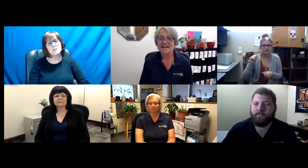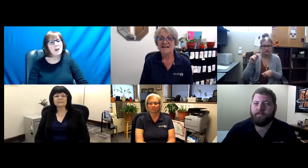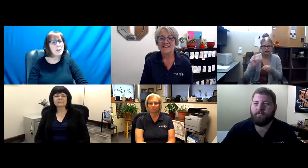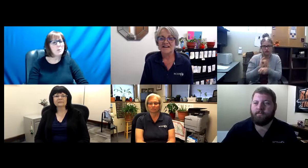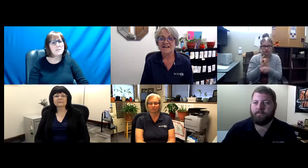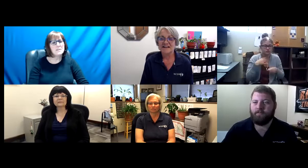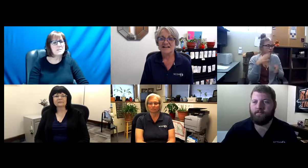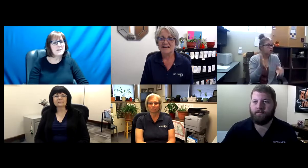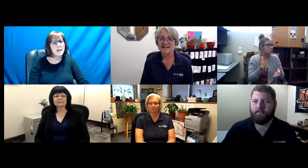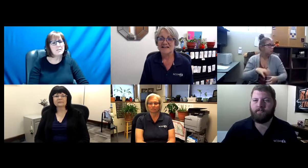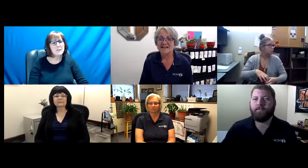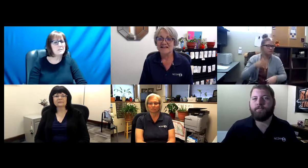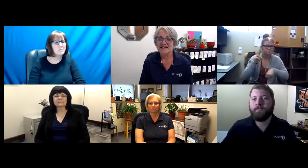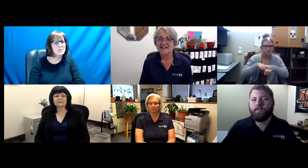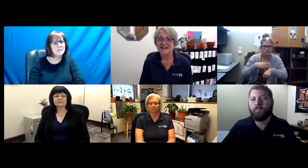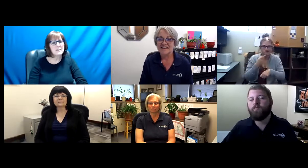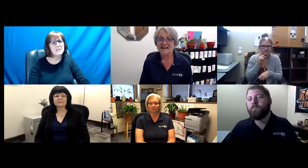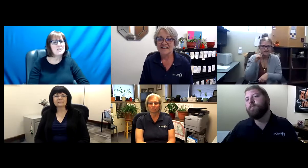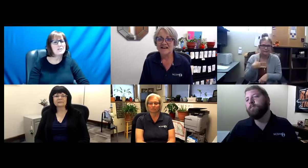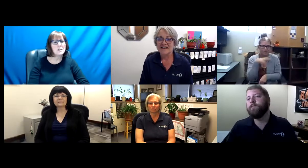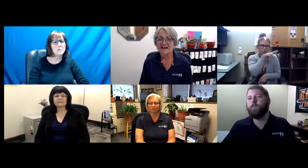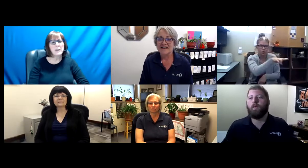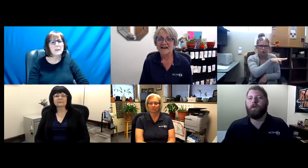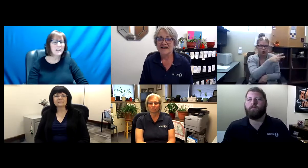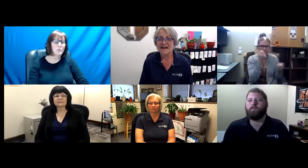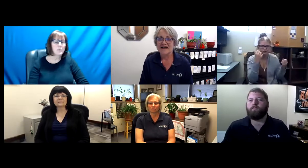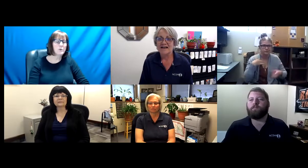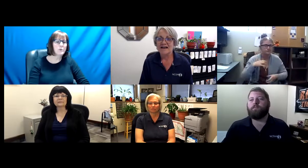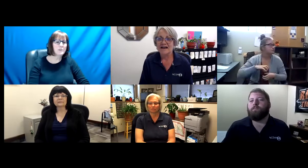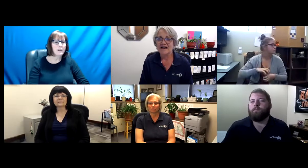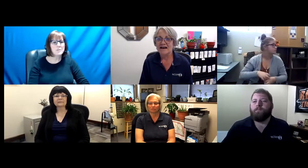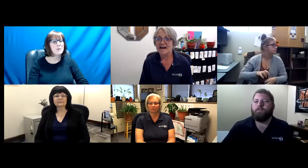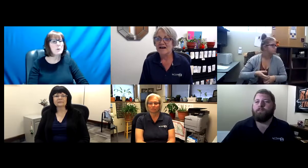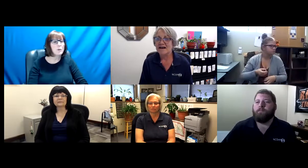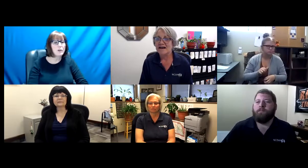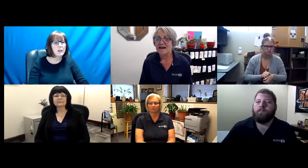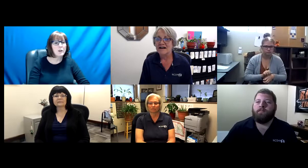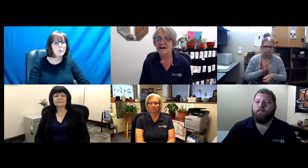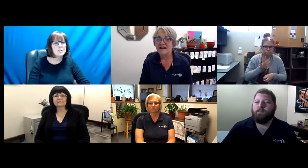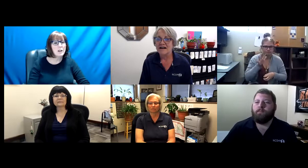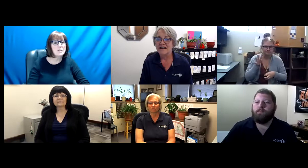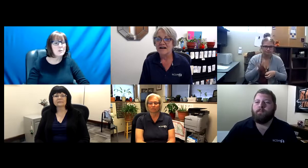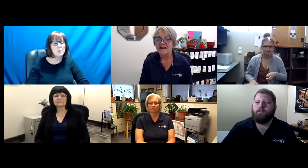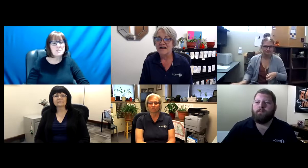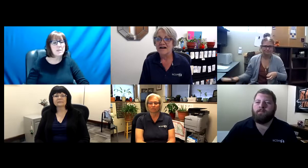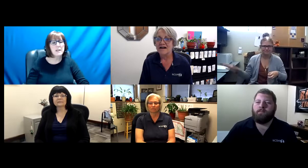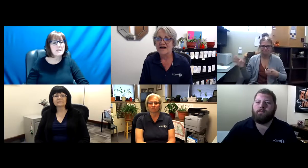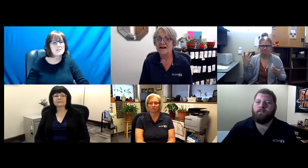talking with a person at the internship, and people who are deaf typically were looking at who we're talking to. I wasn't paying attention to what I